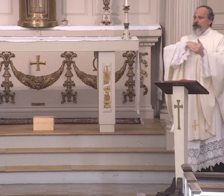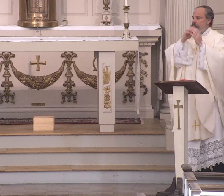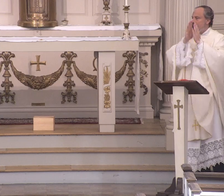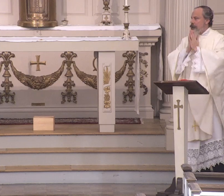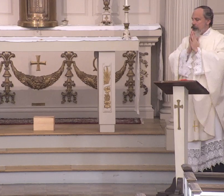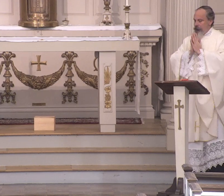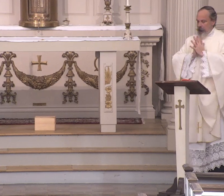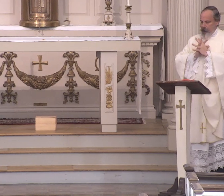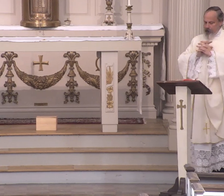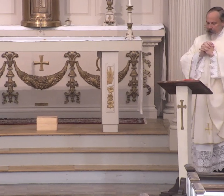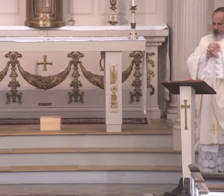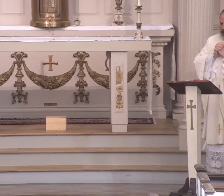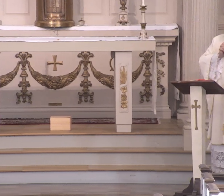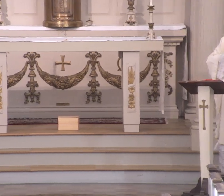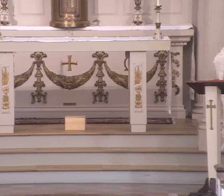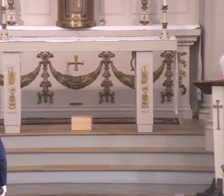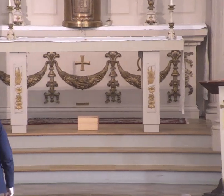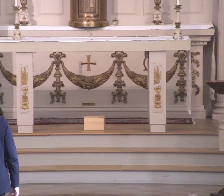Let us pray.